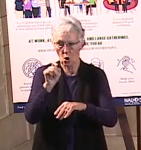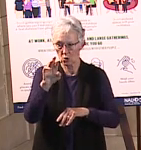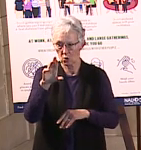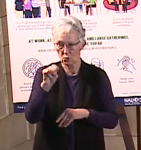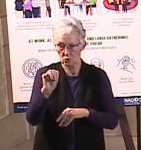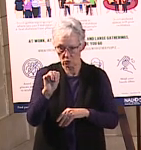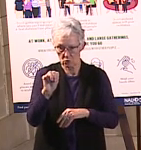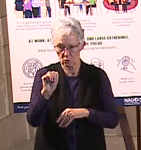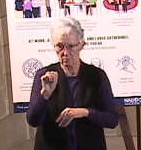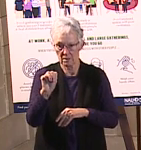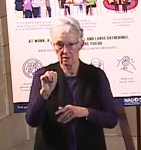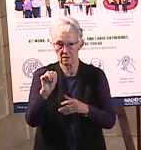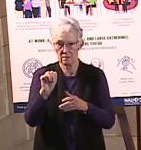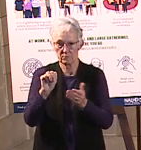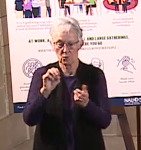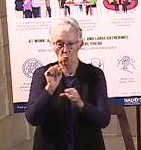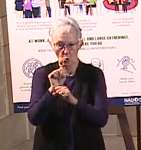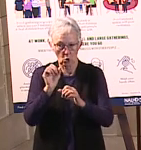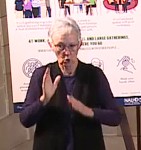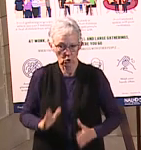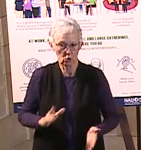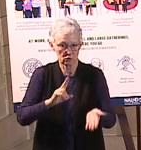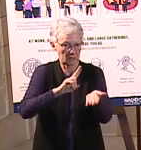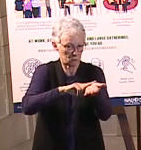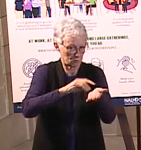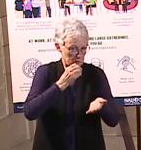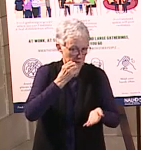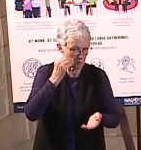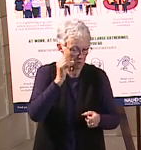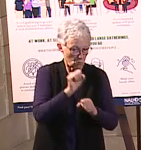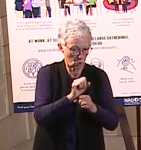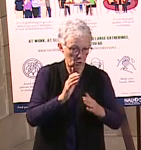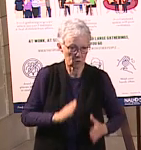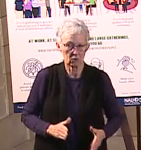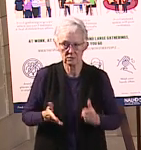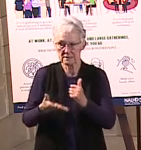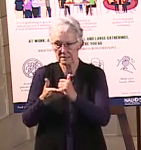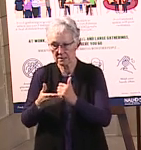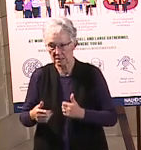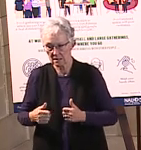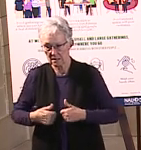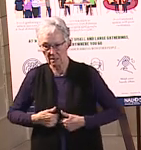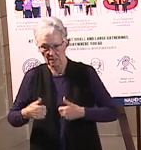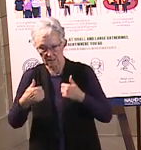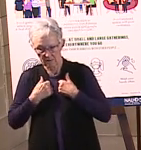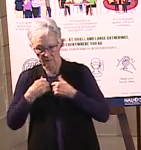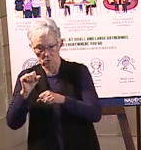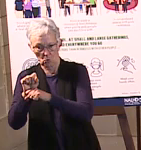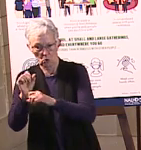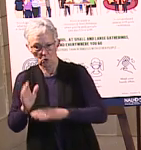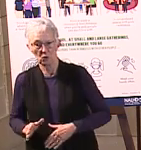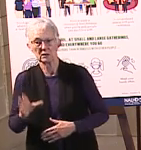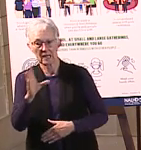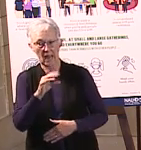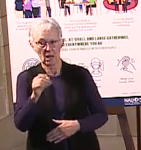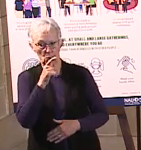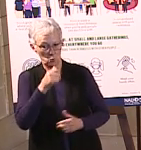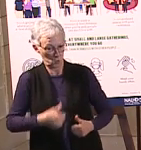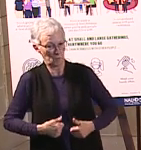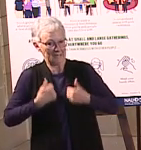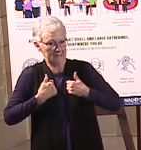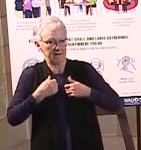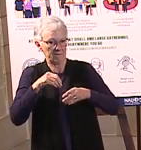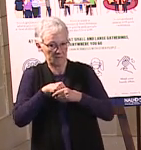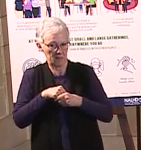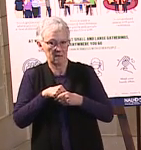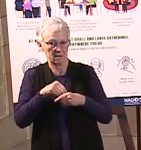part of that now. So that's an additional 26,000 people there. So even that 100,000 won't cover all that group as we're looking